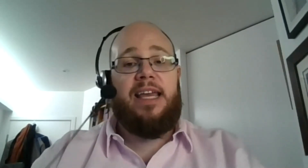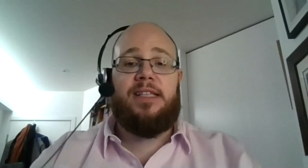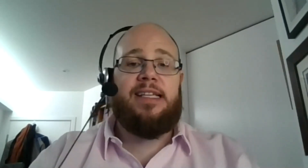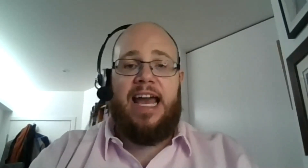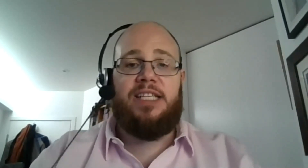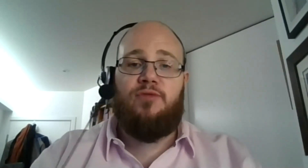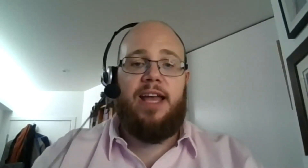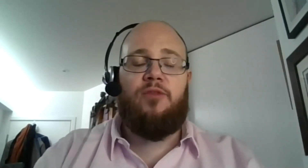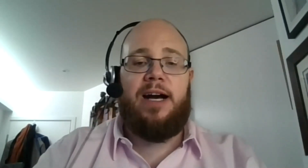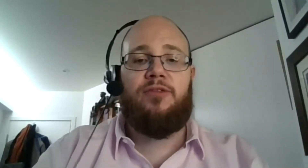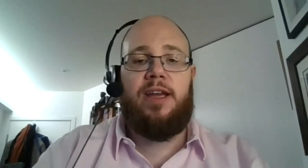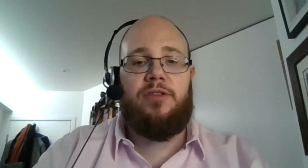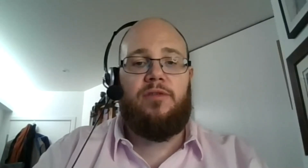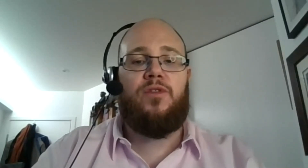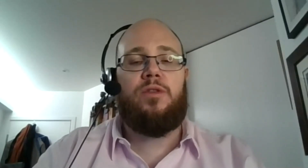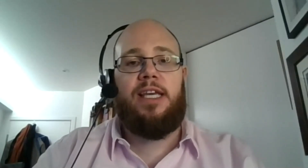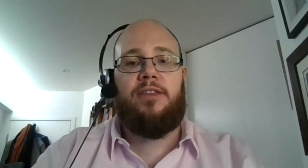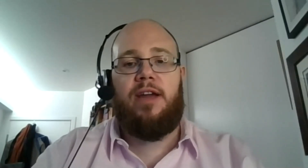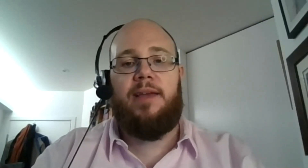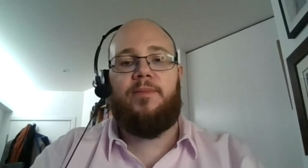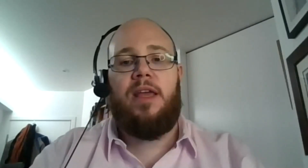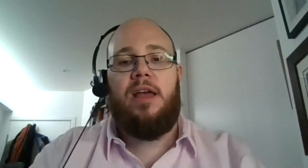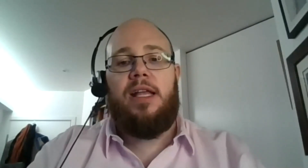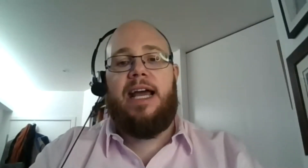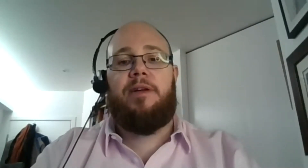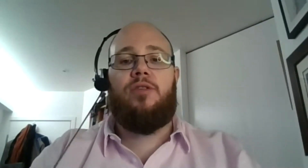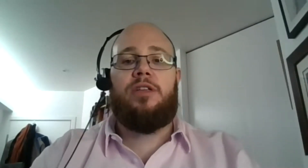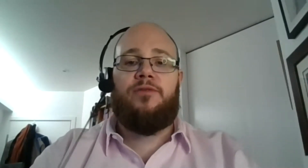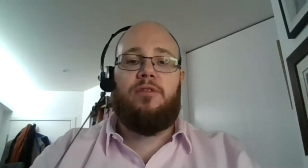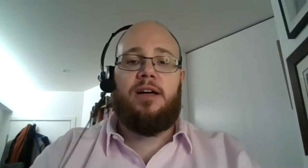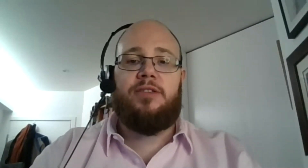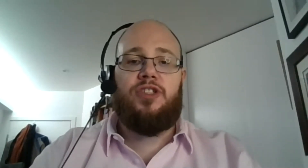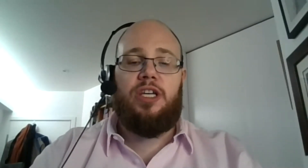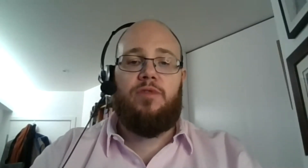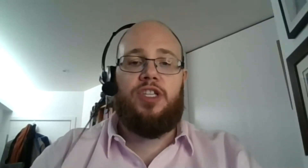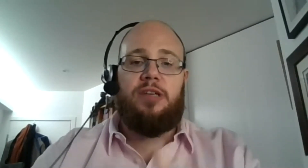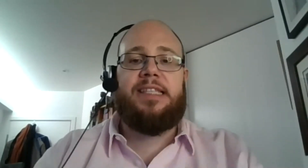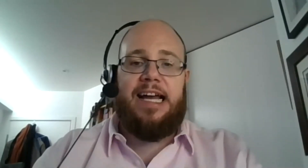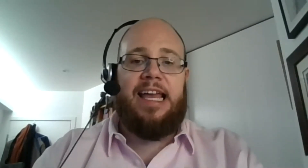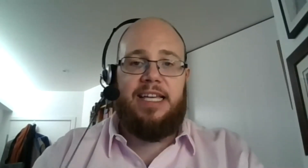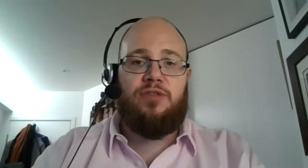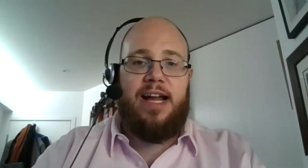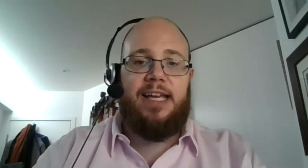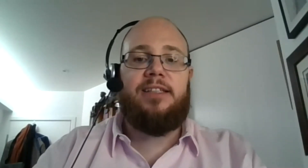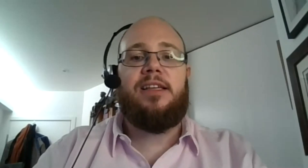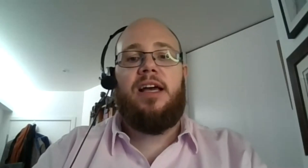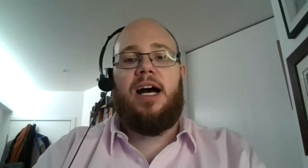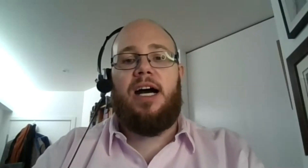us a case rate of about 343. Now, in order for us to reduce that case rate